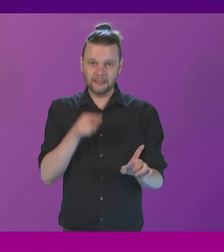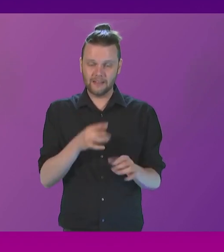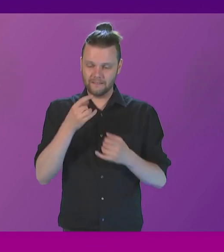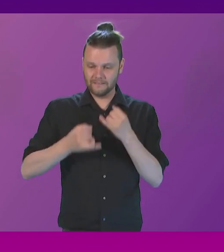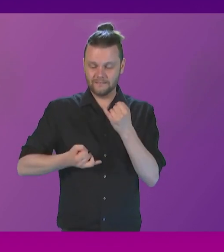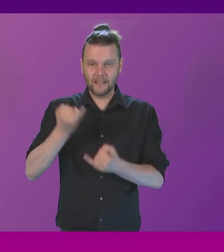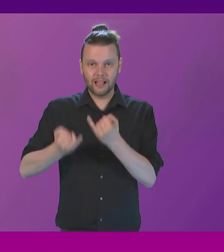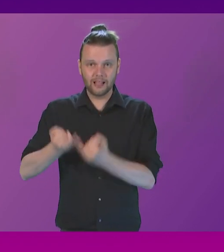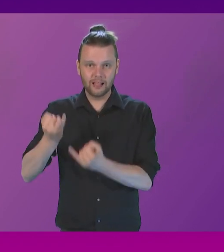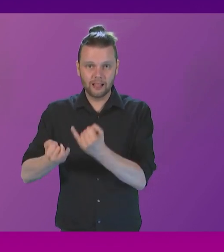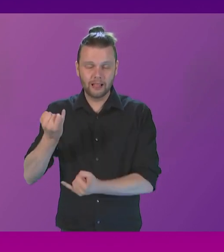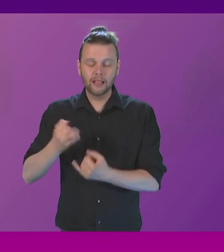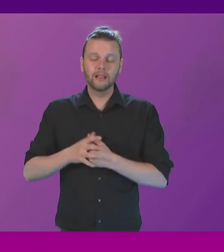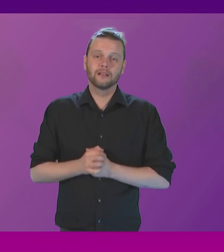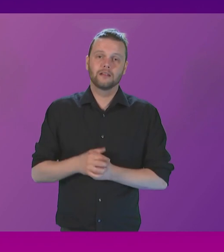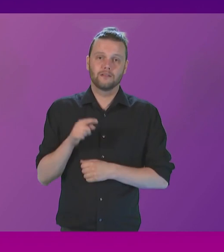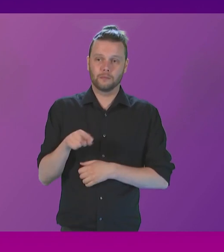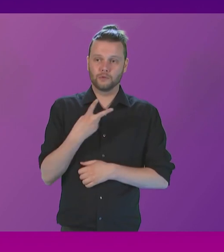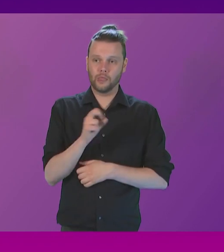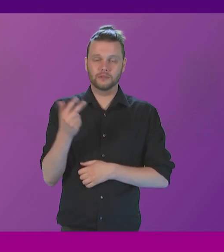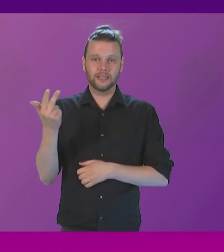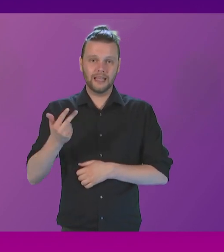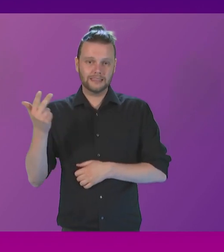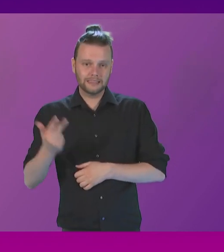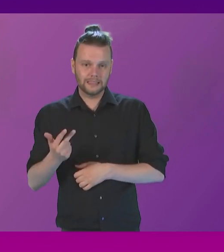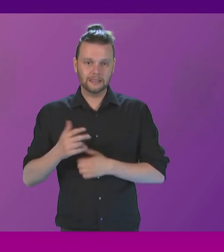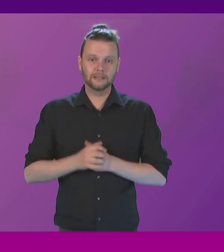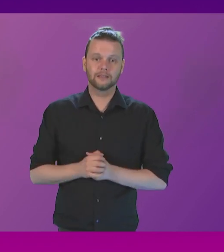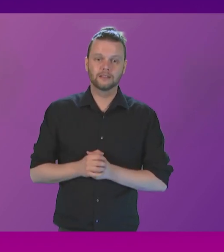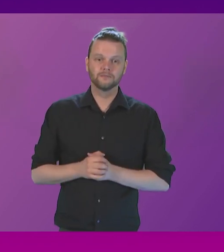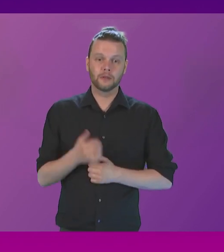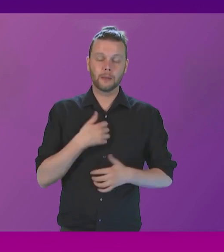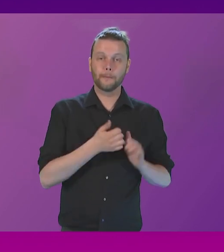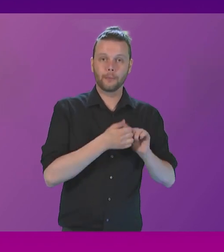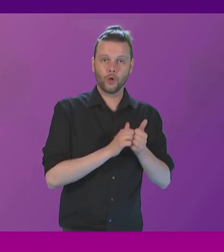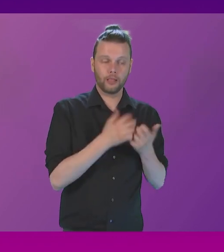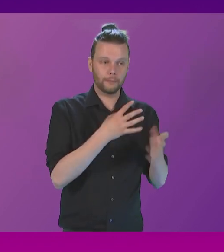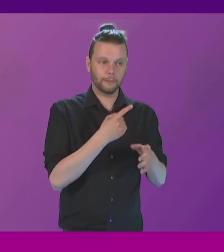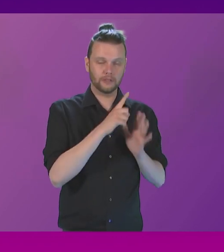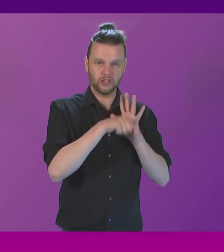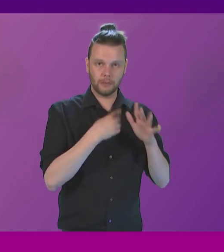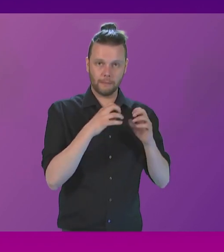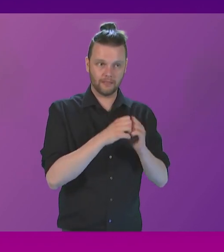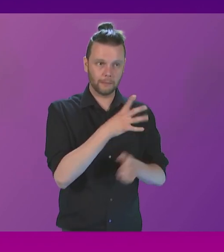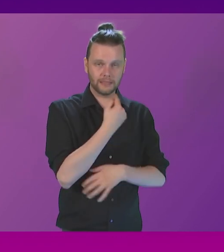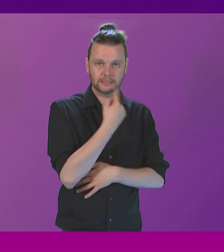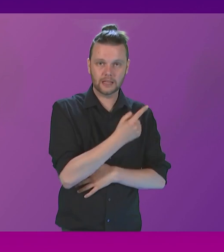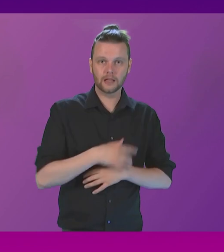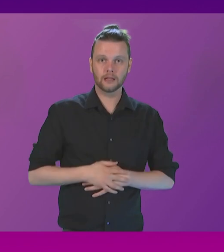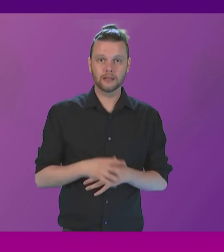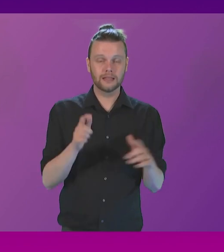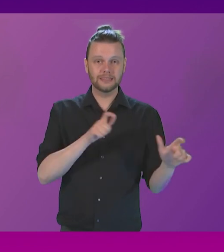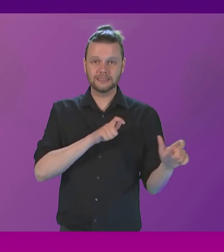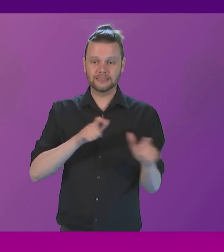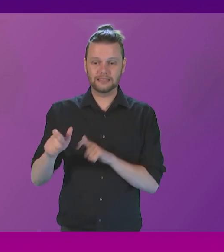failing ended in 2018. As my colleague Jeremy Belfour addressed, there still